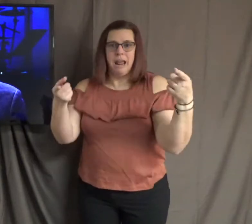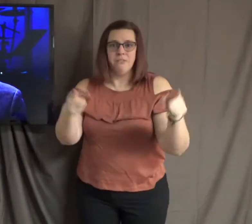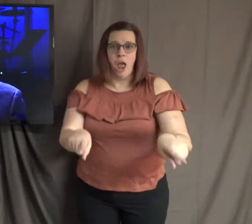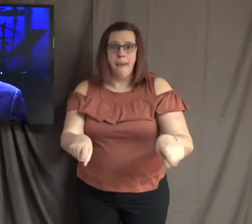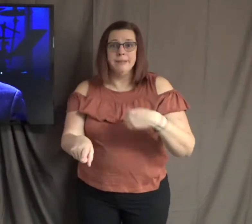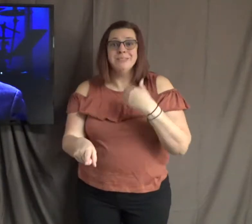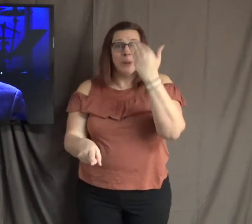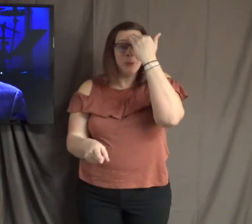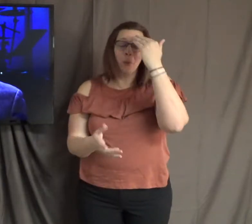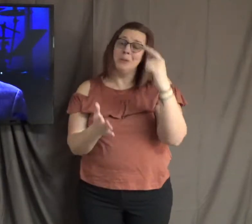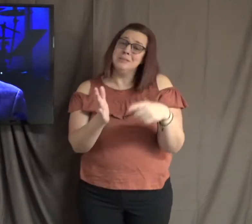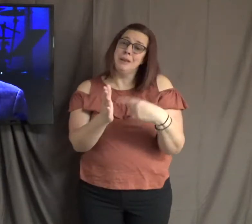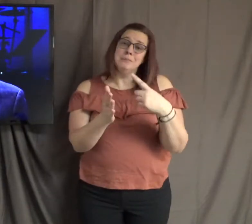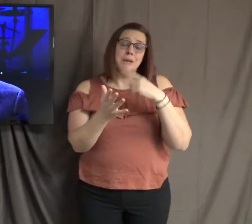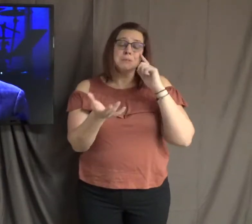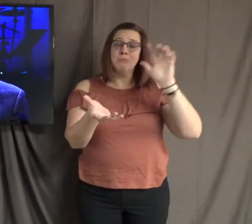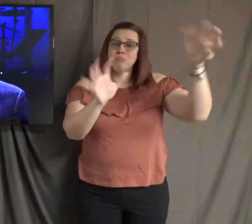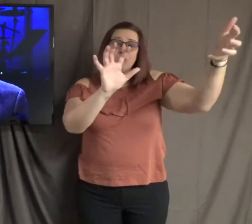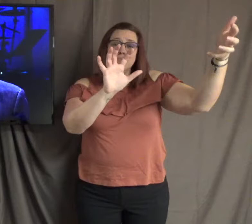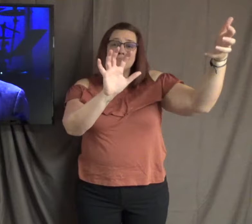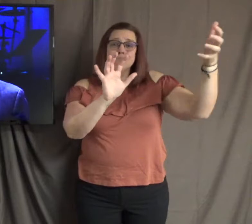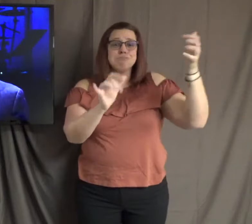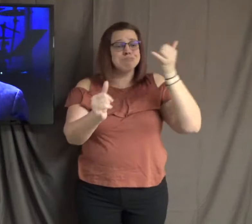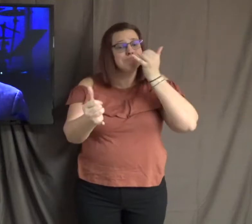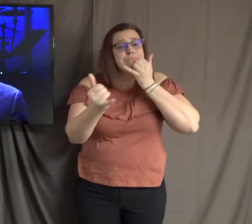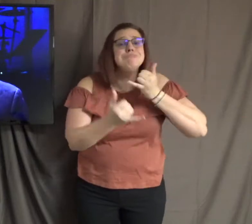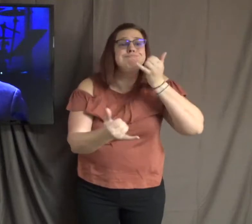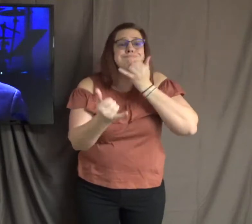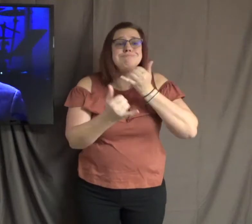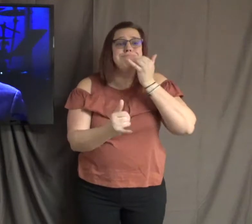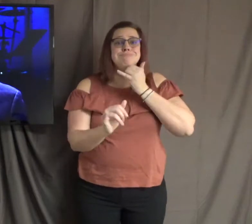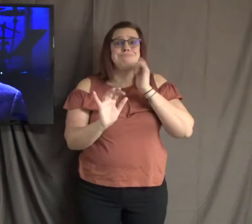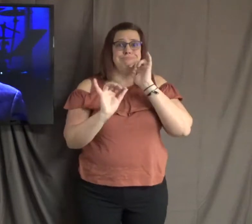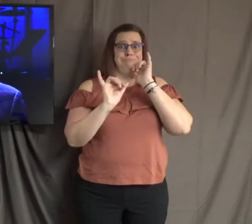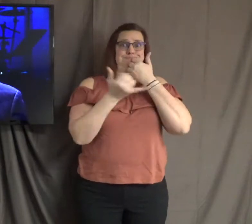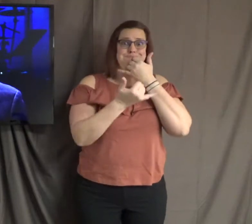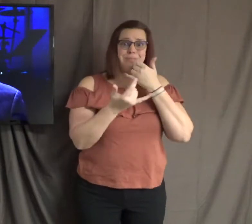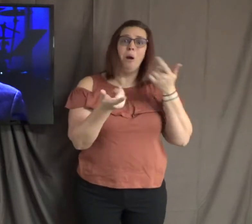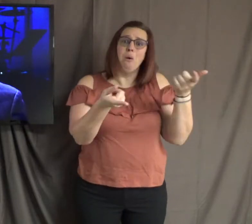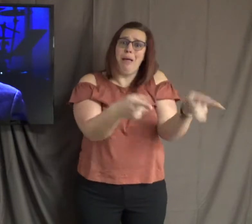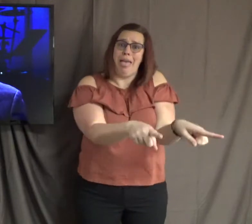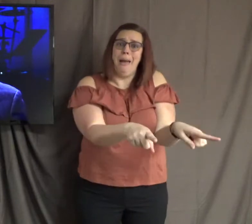absurdities may take place, some bobbling may occur.